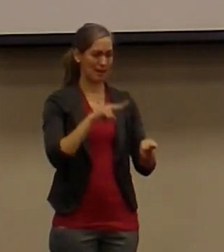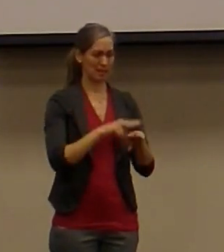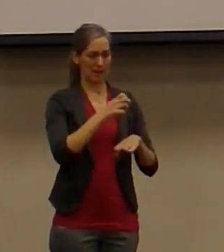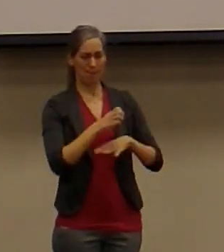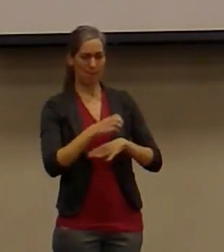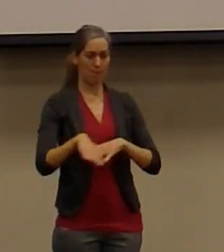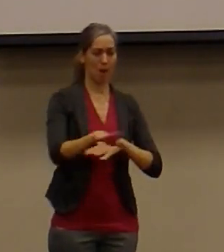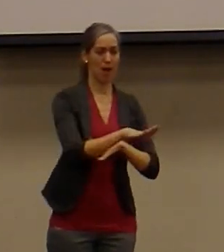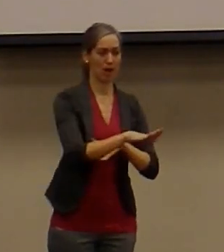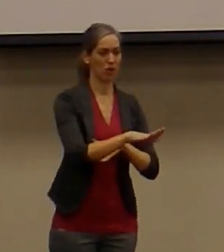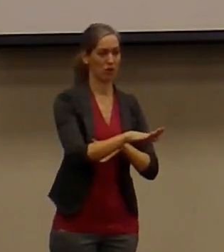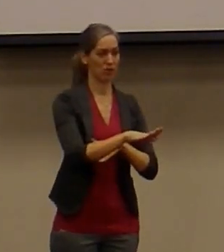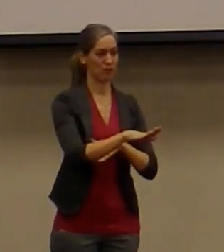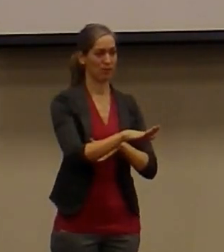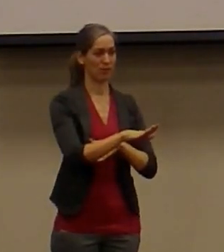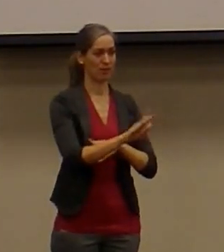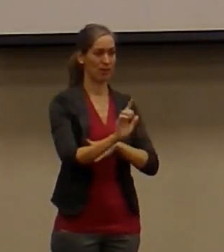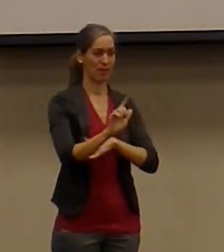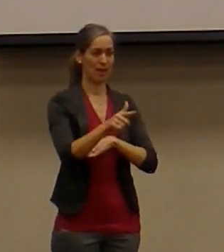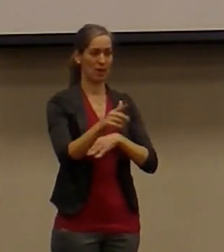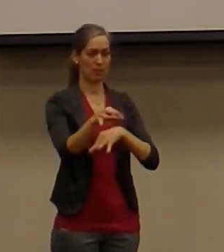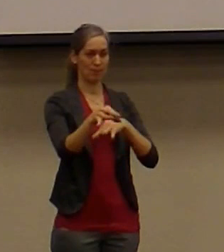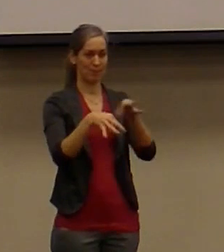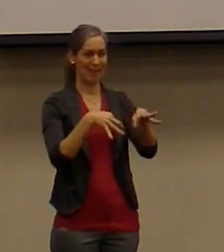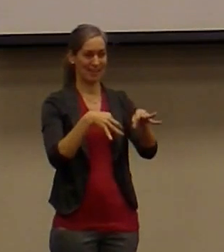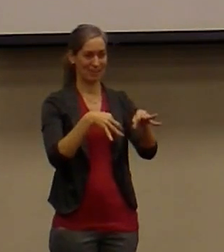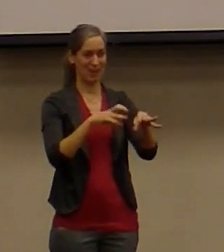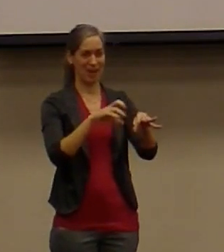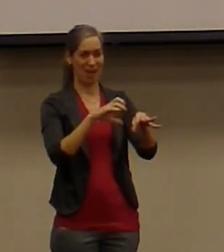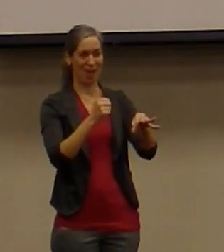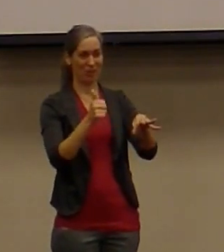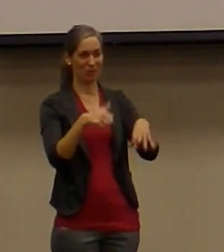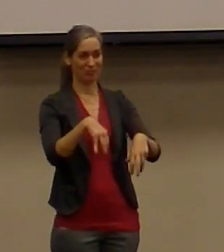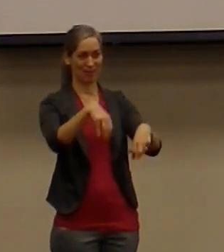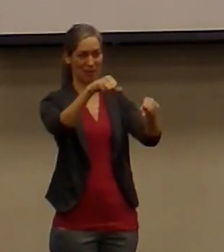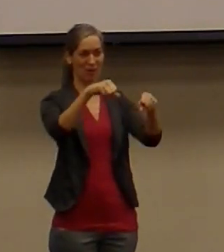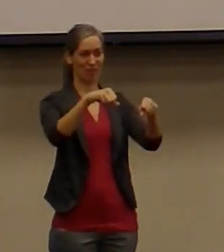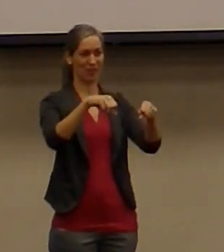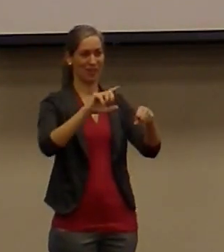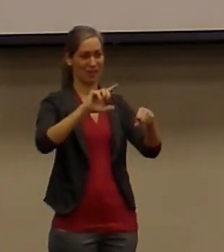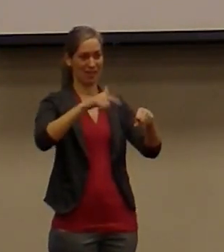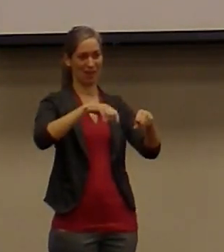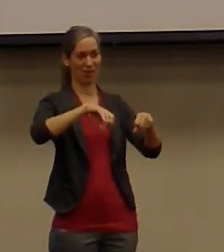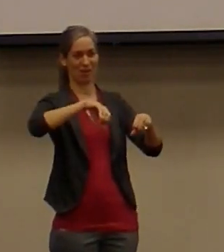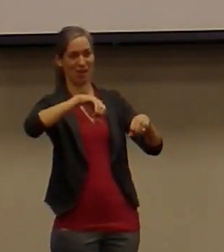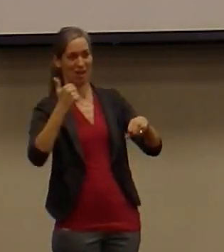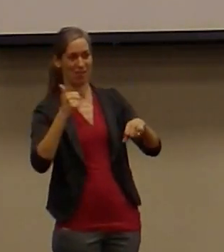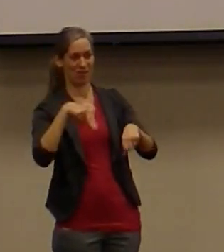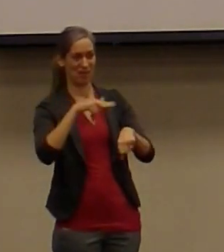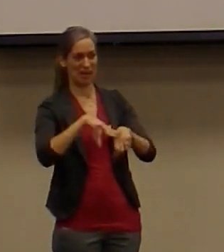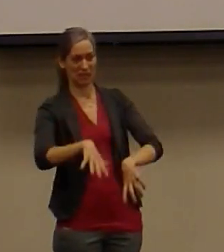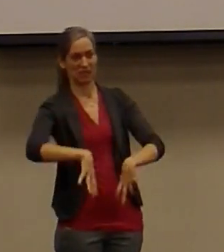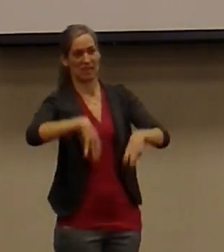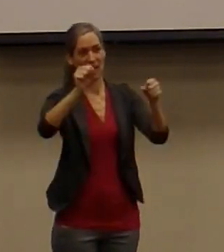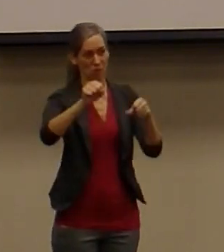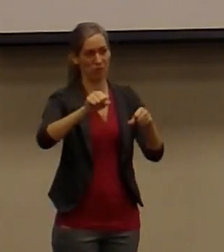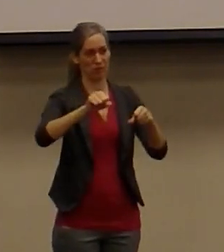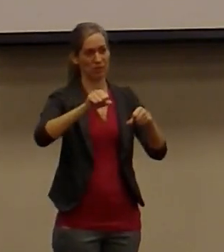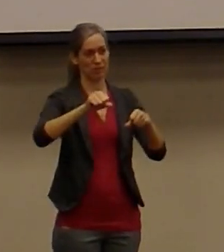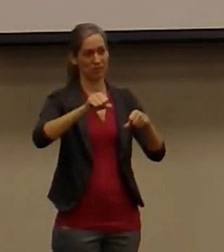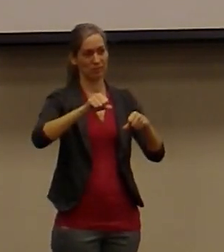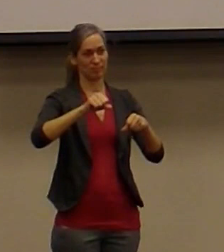was going to eventually be replaced by another and then another and then another. Until in the days of that last